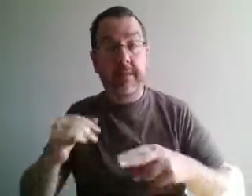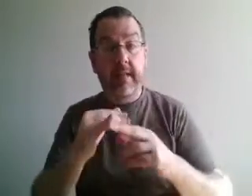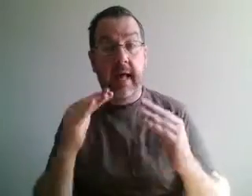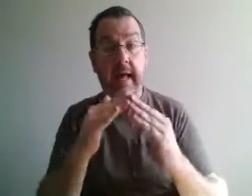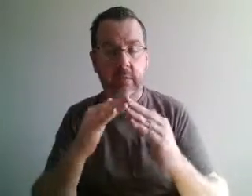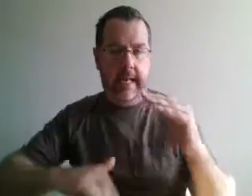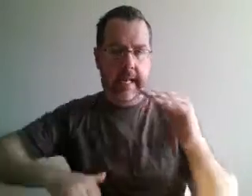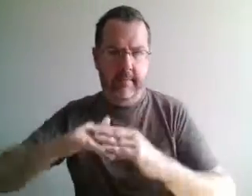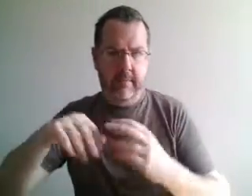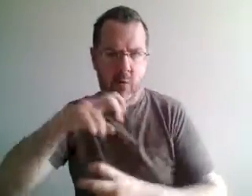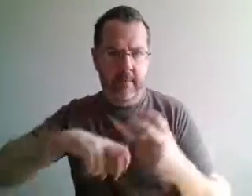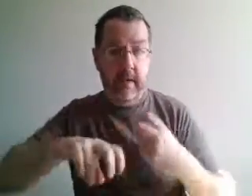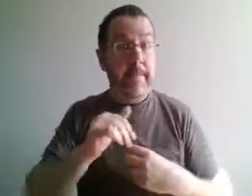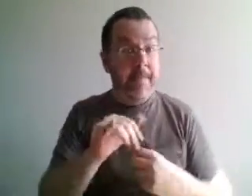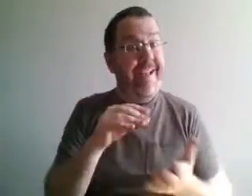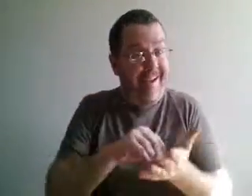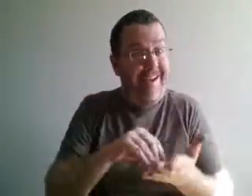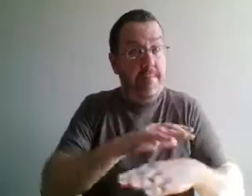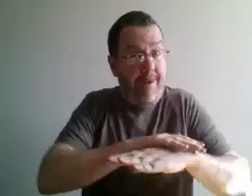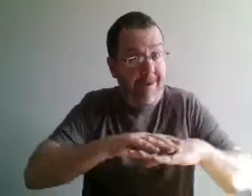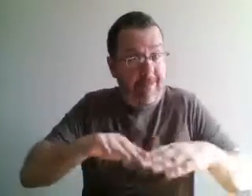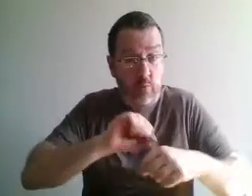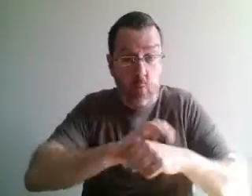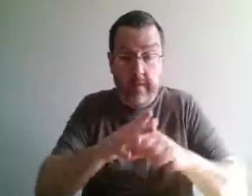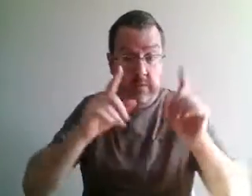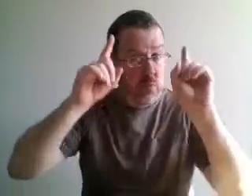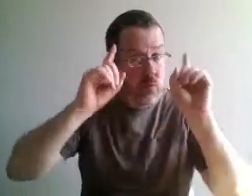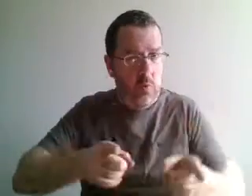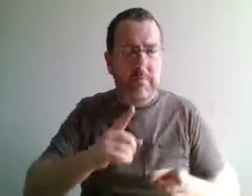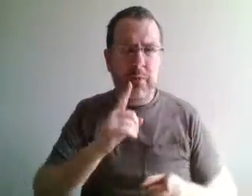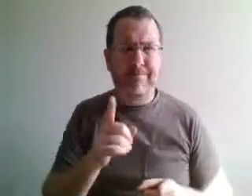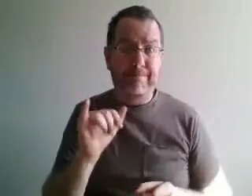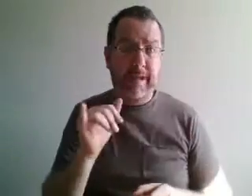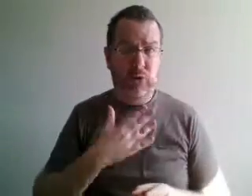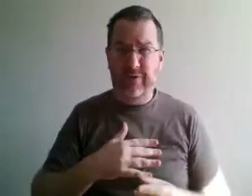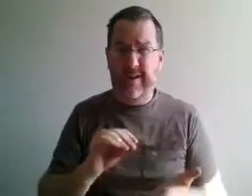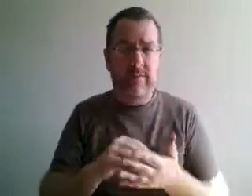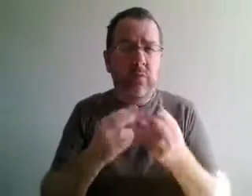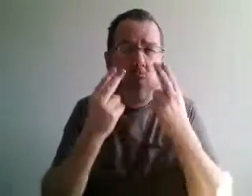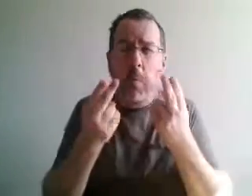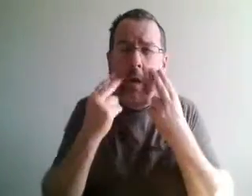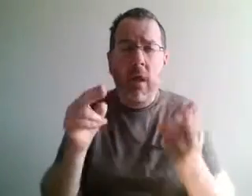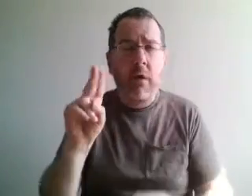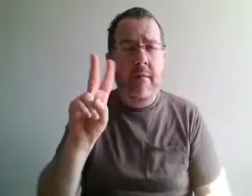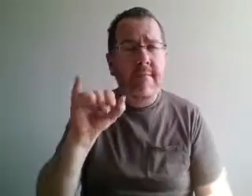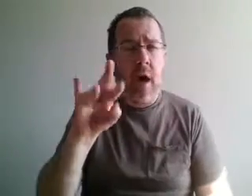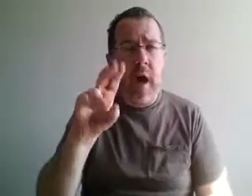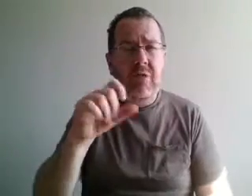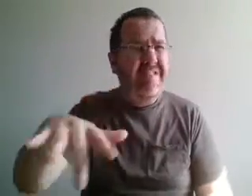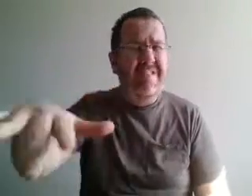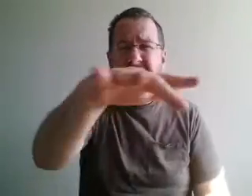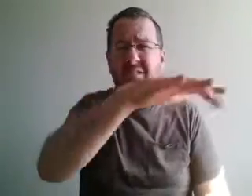form of COVID. We don't know. It's still probably more likely to have one of the normal viruses that are around. So in the normal course of events, if you have a head